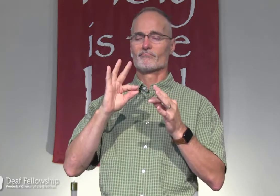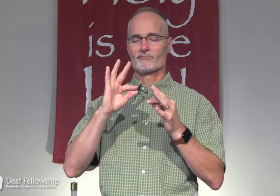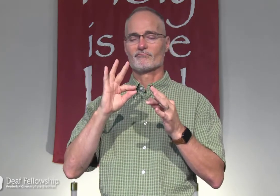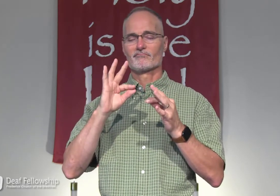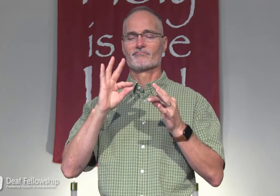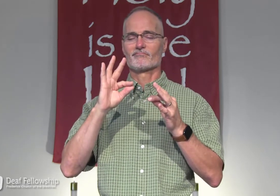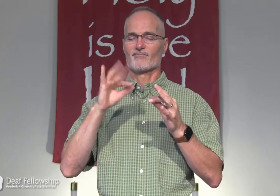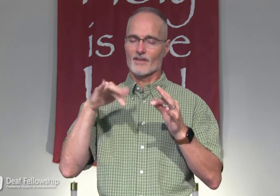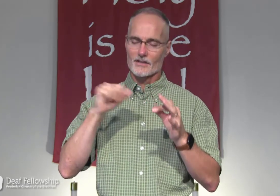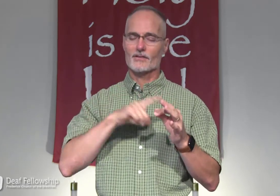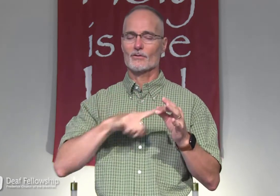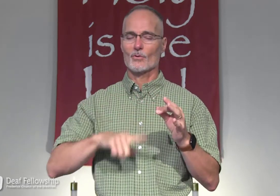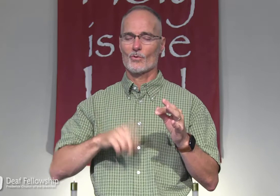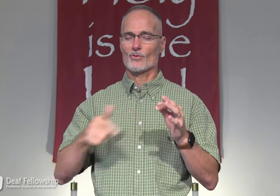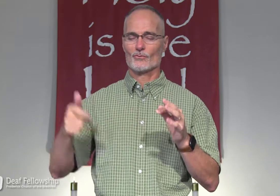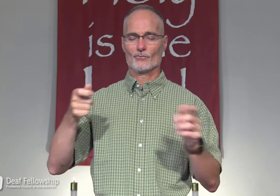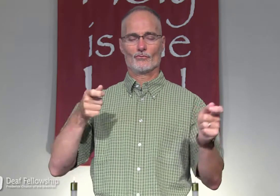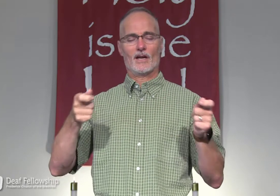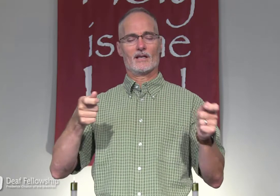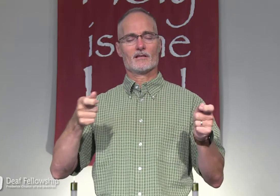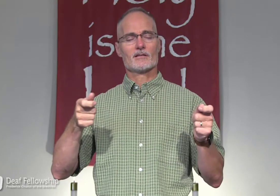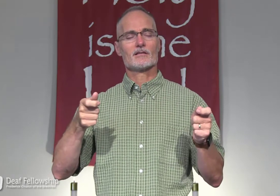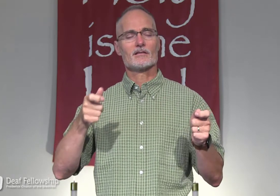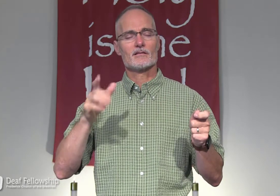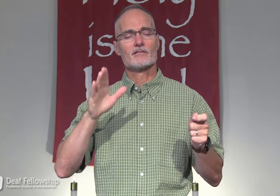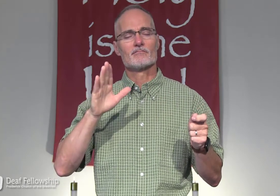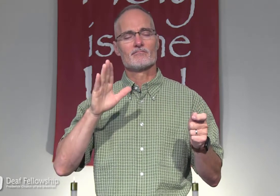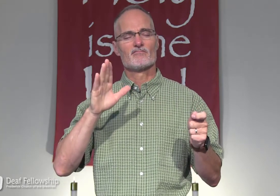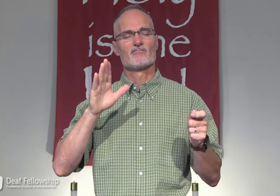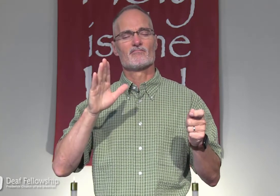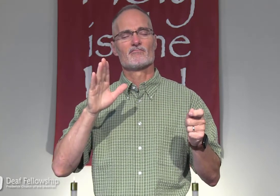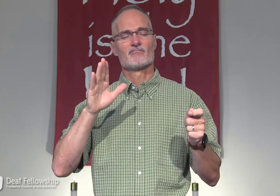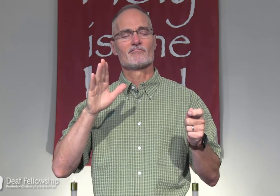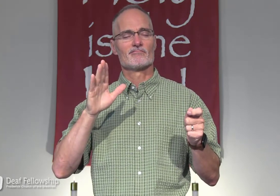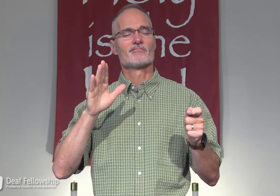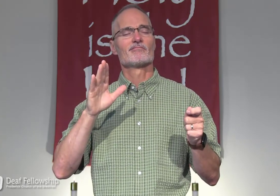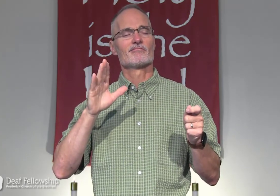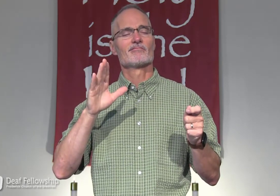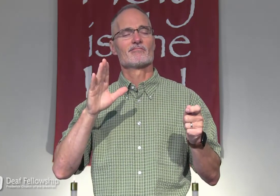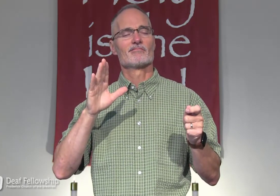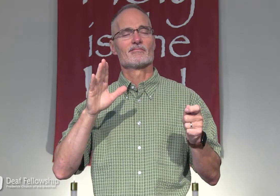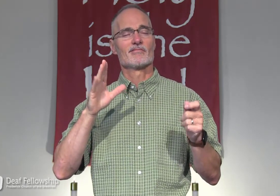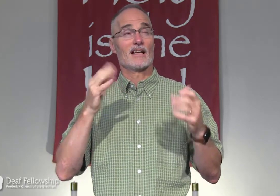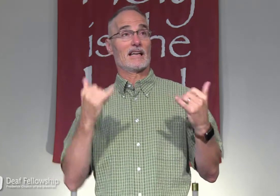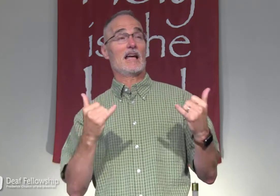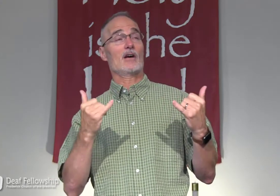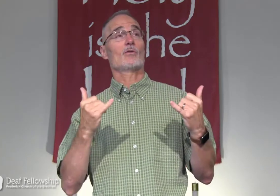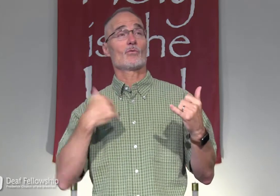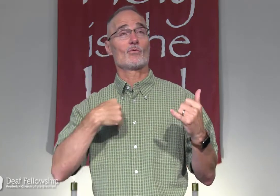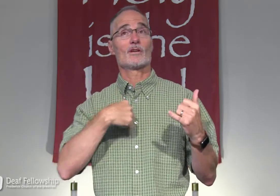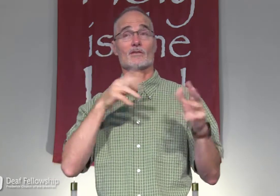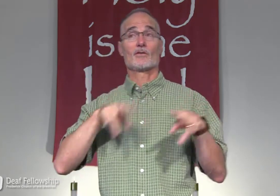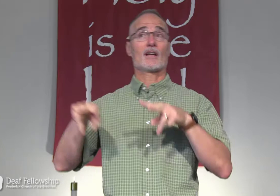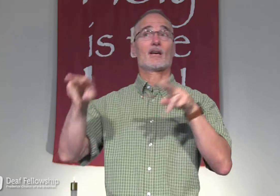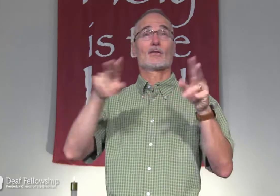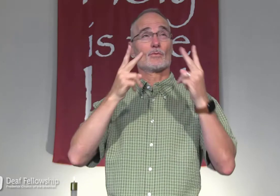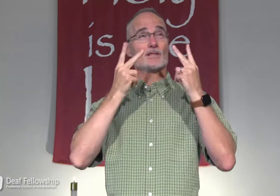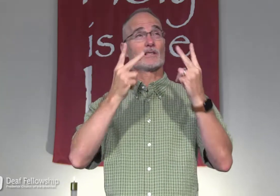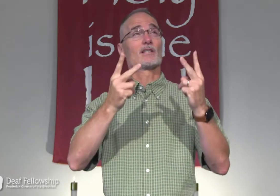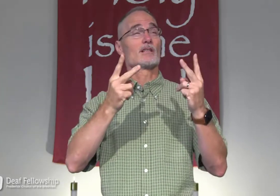We often say, yes, Lord, you reign. But right